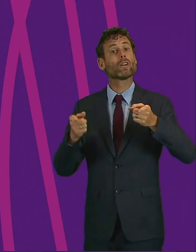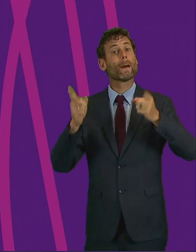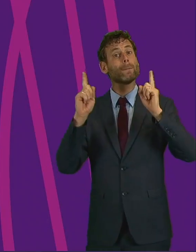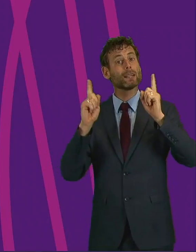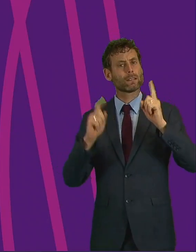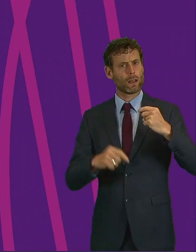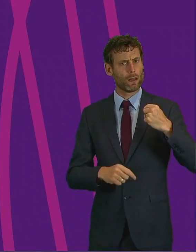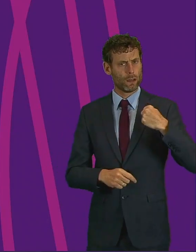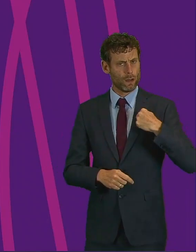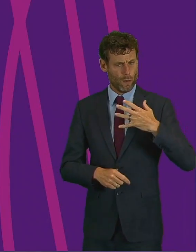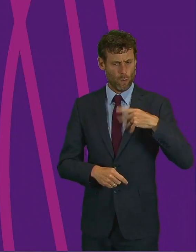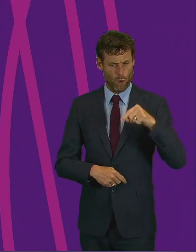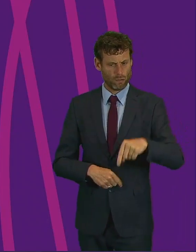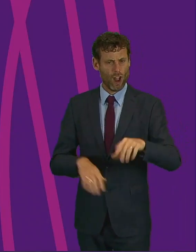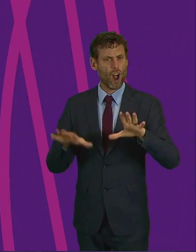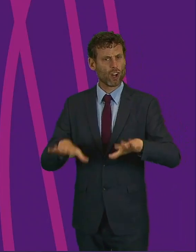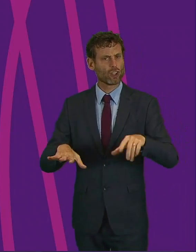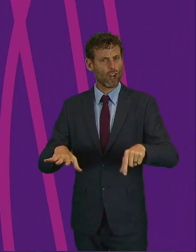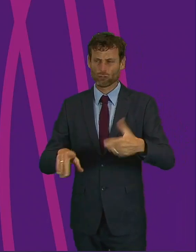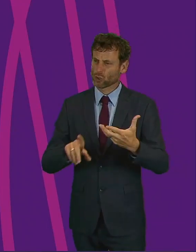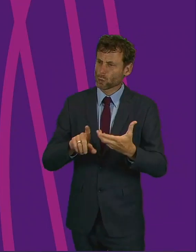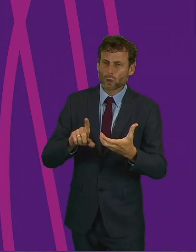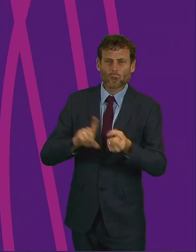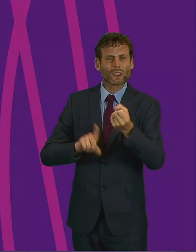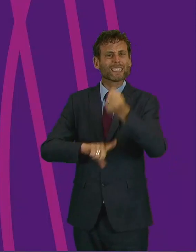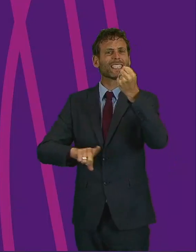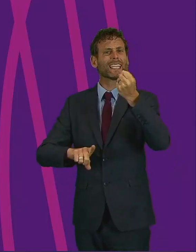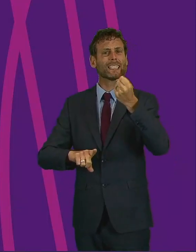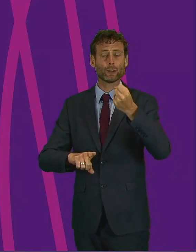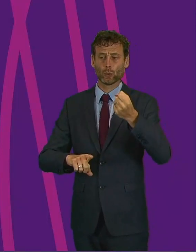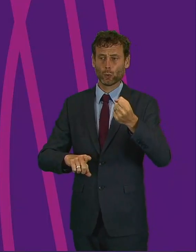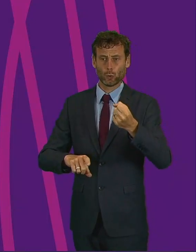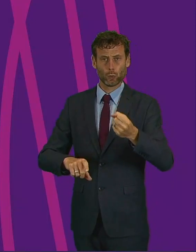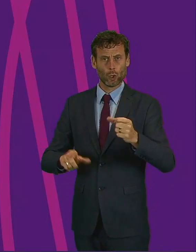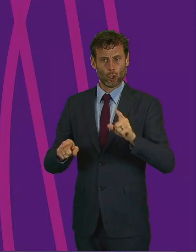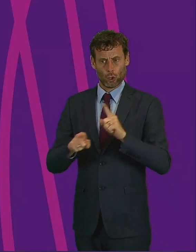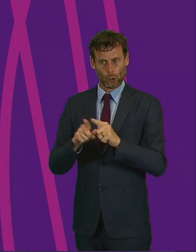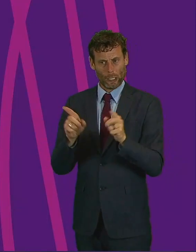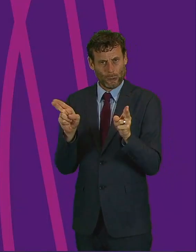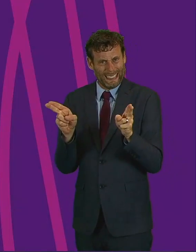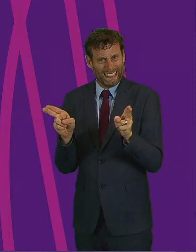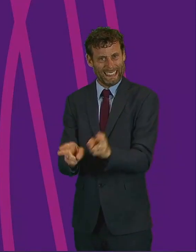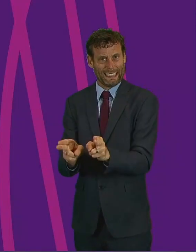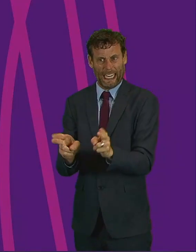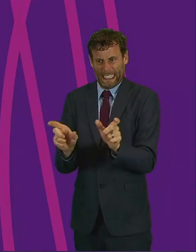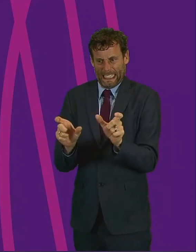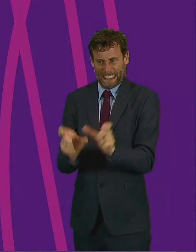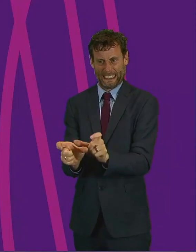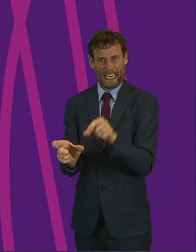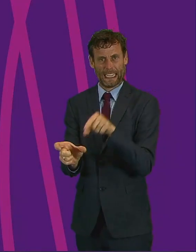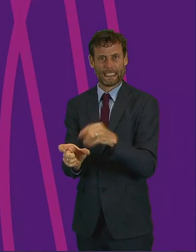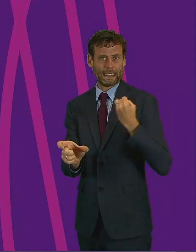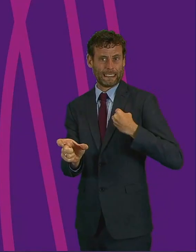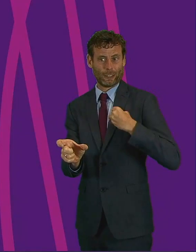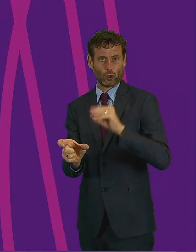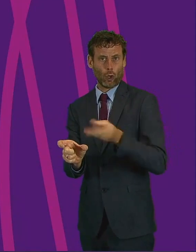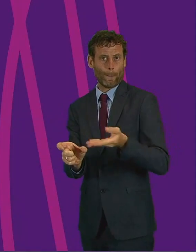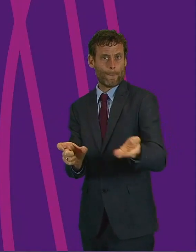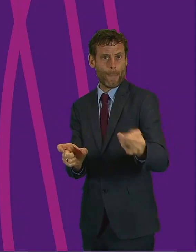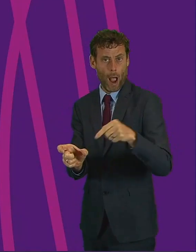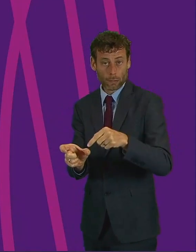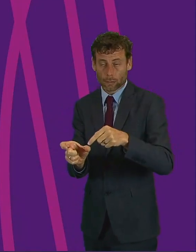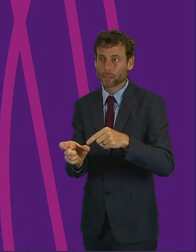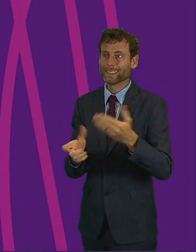country to succeed in containing and then eradicating this virus and so saving lives. But between